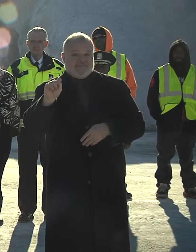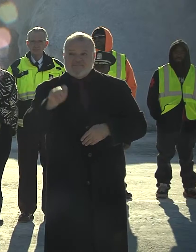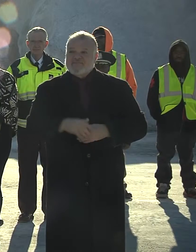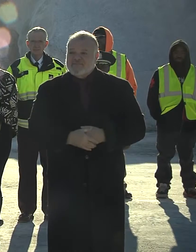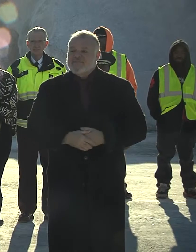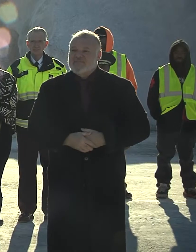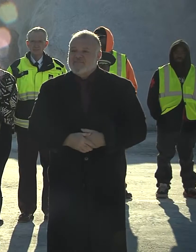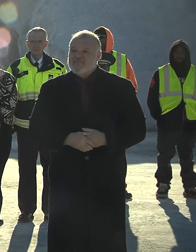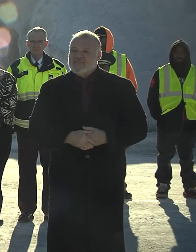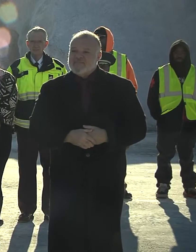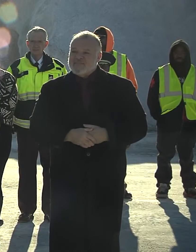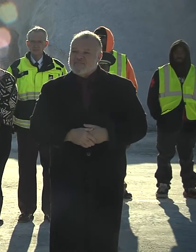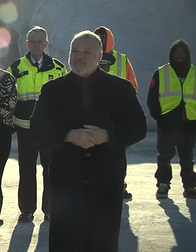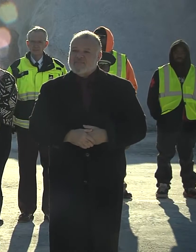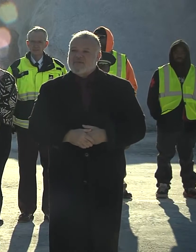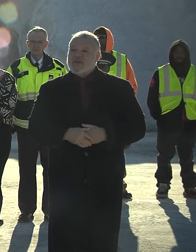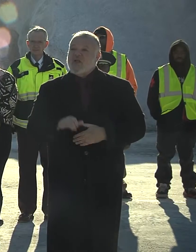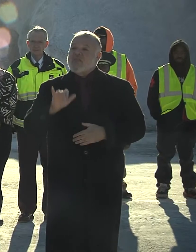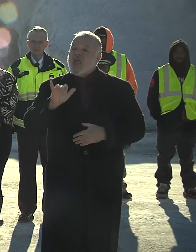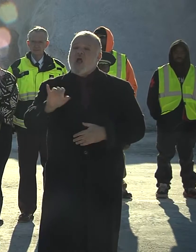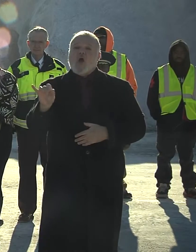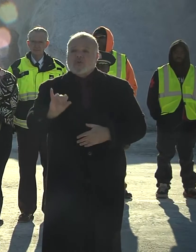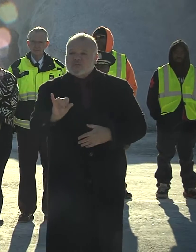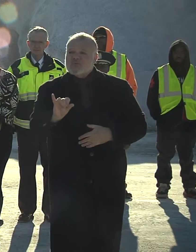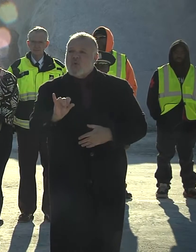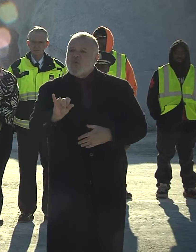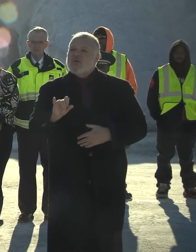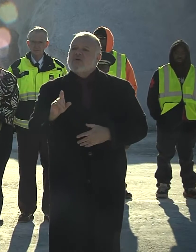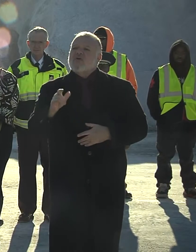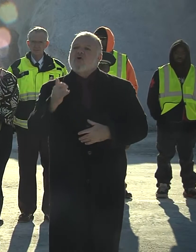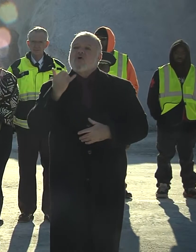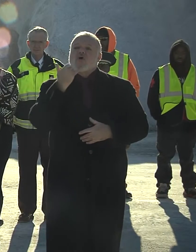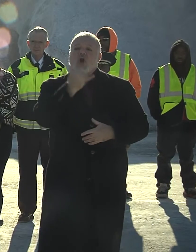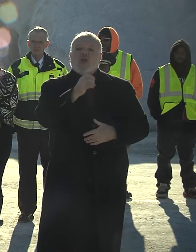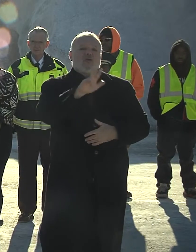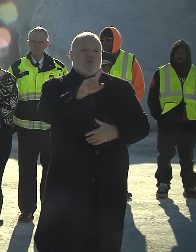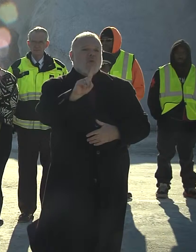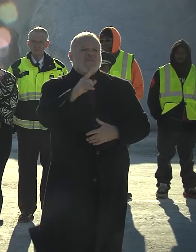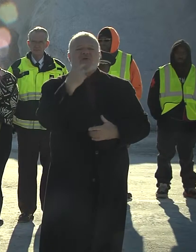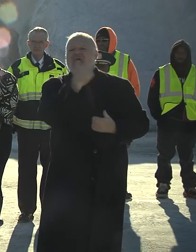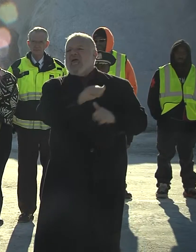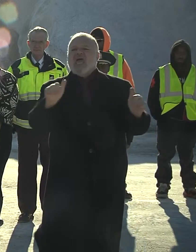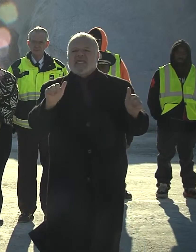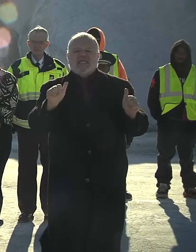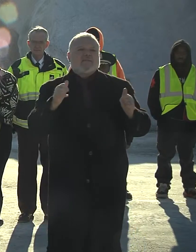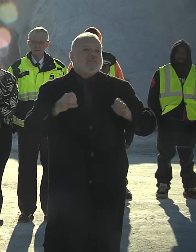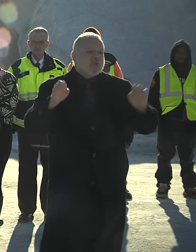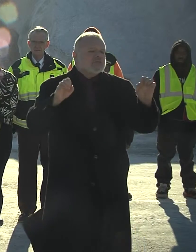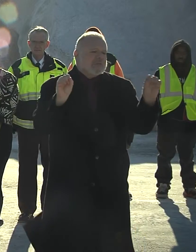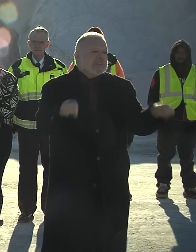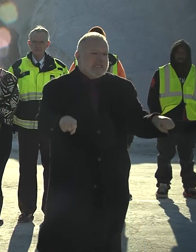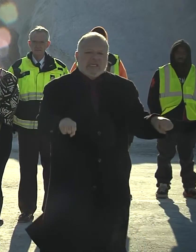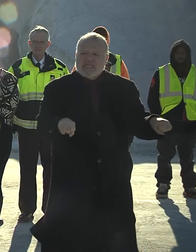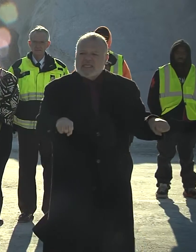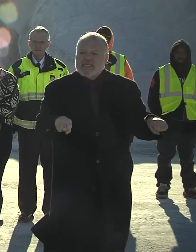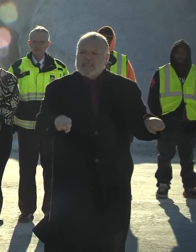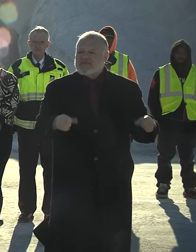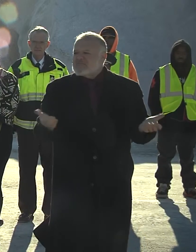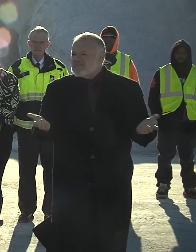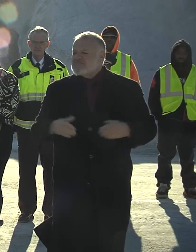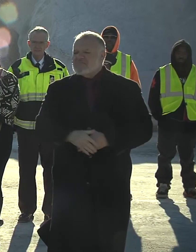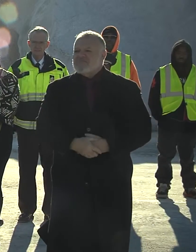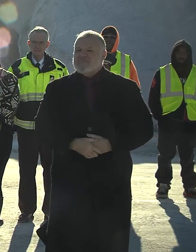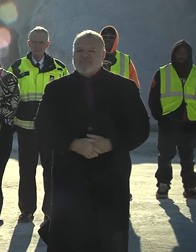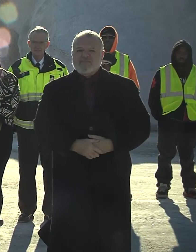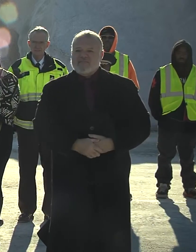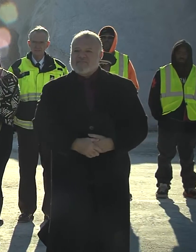888-777. And of course, you can always call 311 for non-emergency questions or service needs. Okay, otra